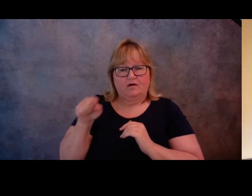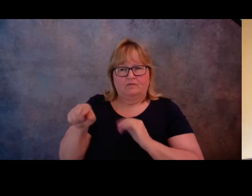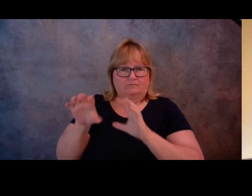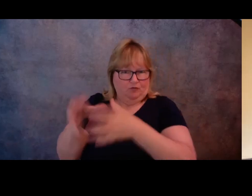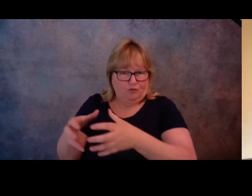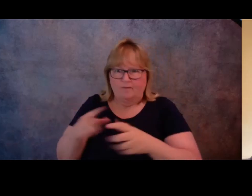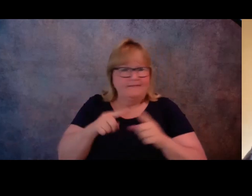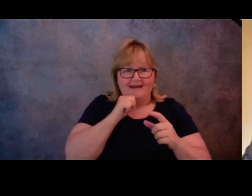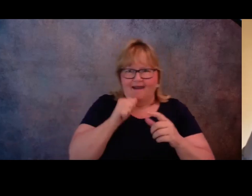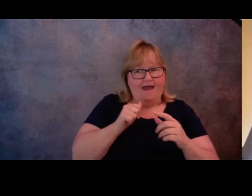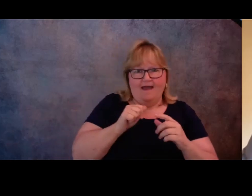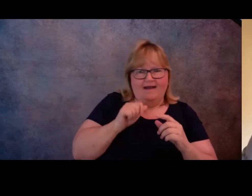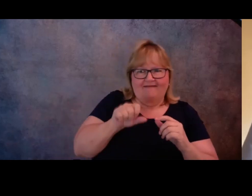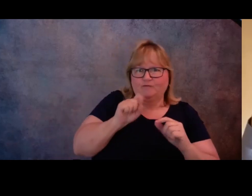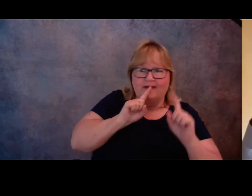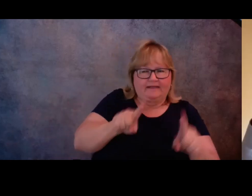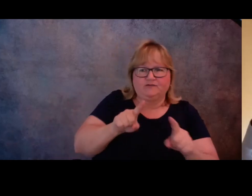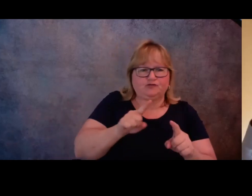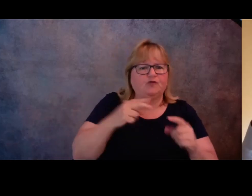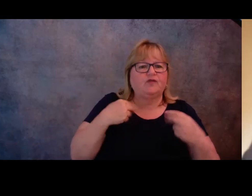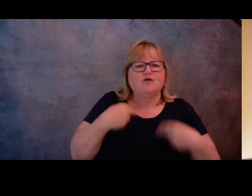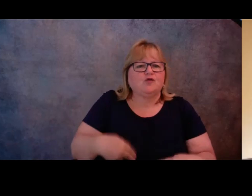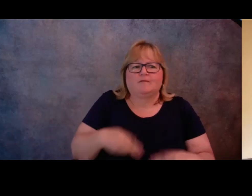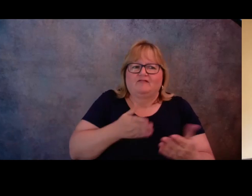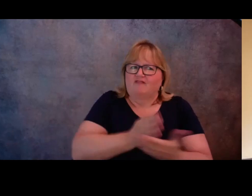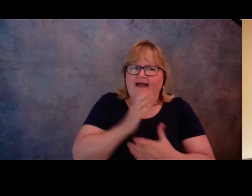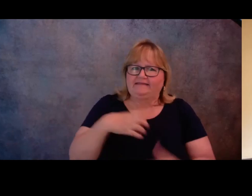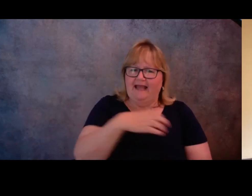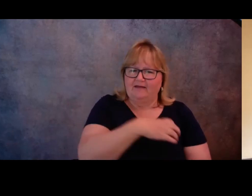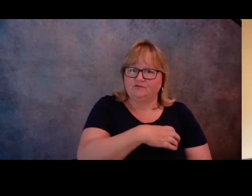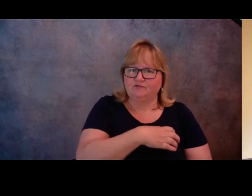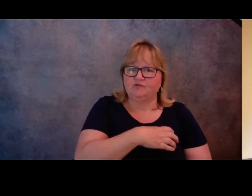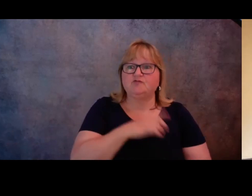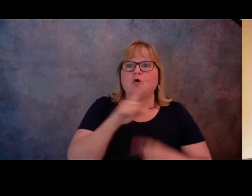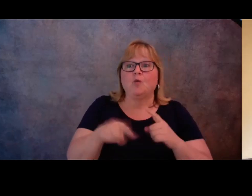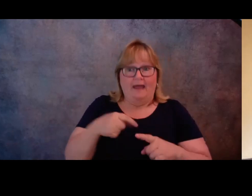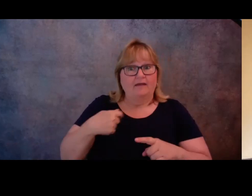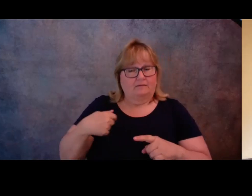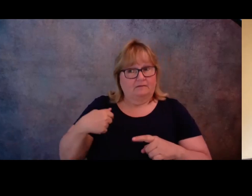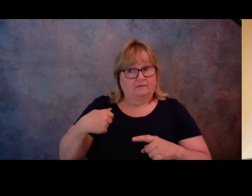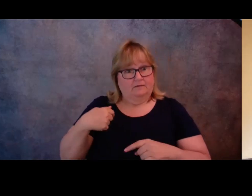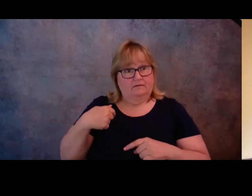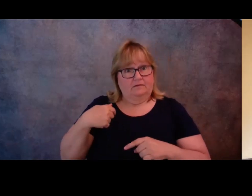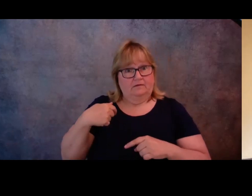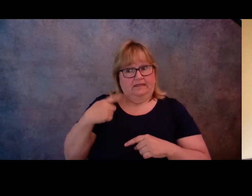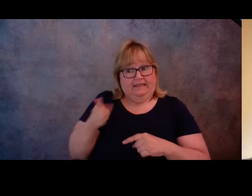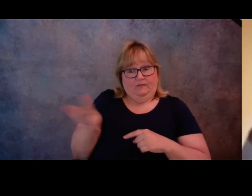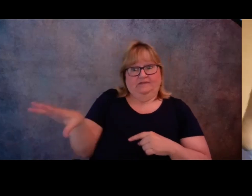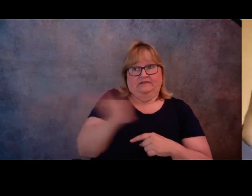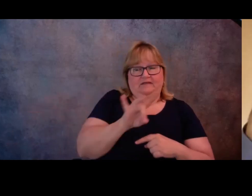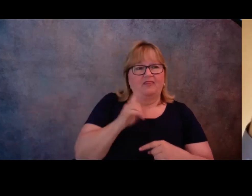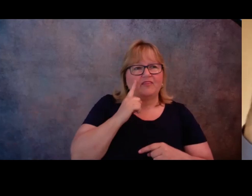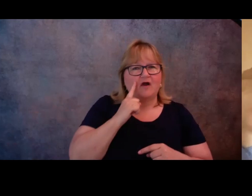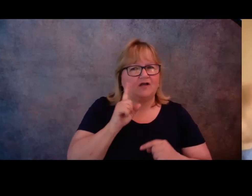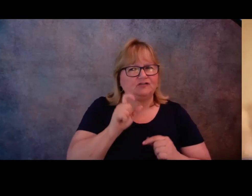was adopted, people started thinking, we shouldn't lose this role, but